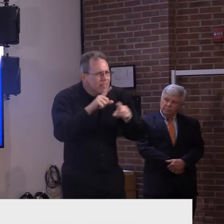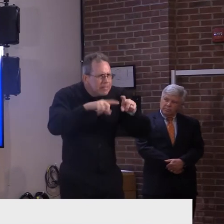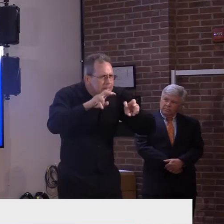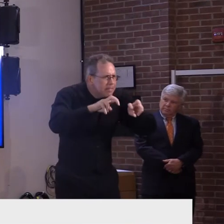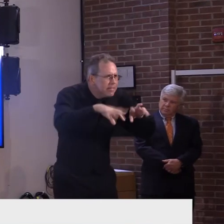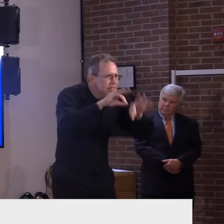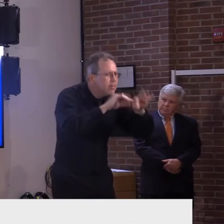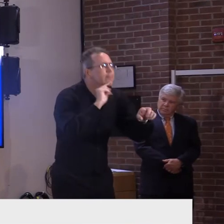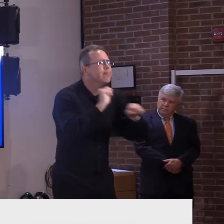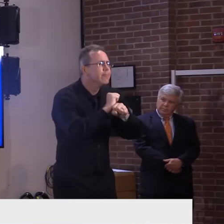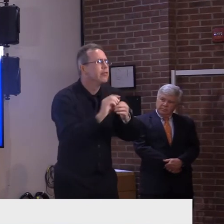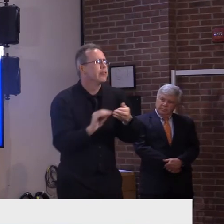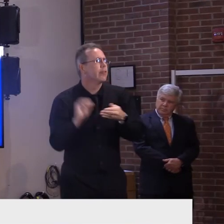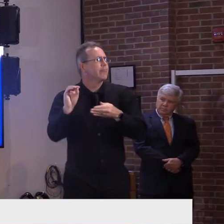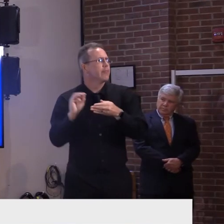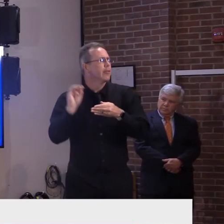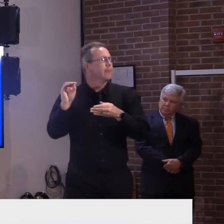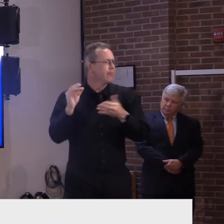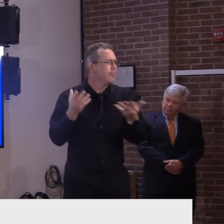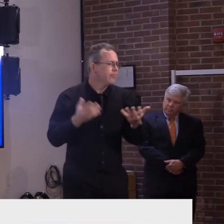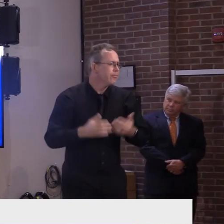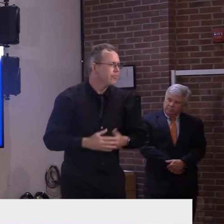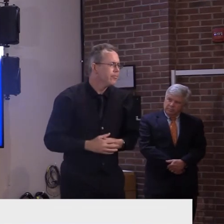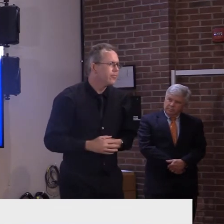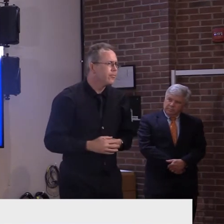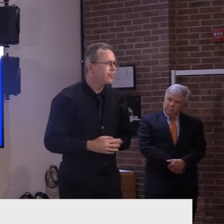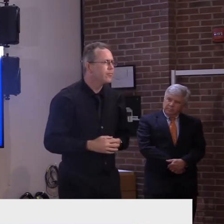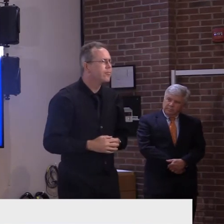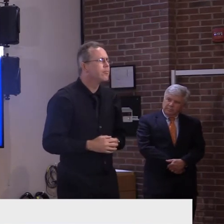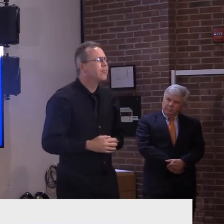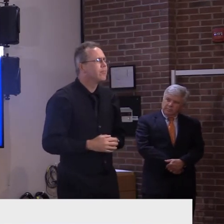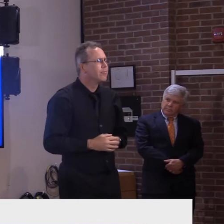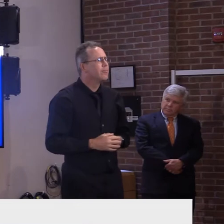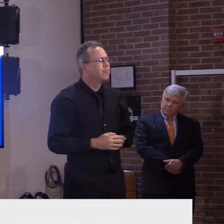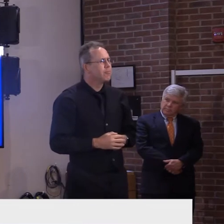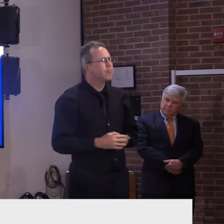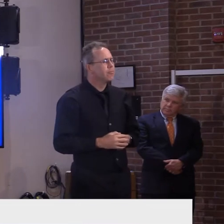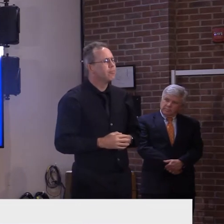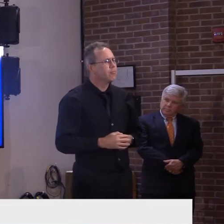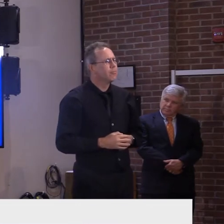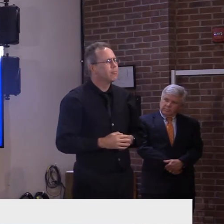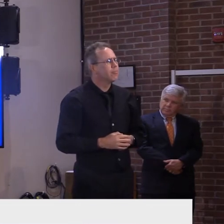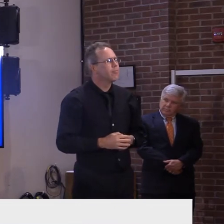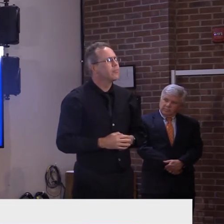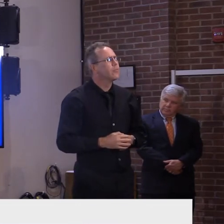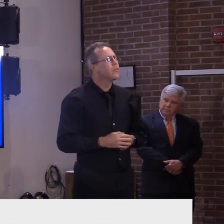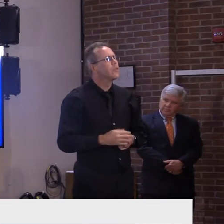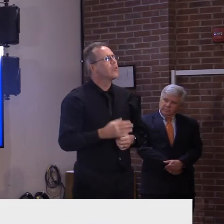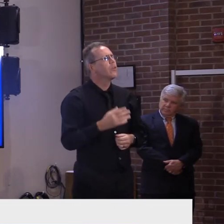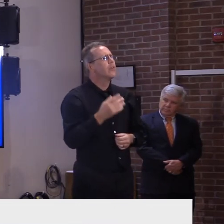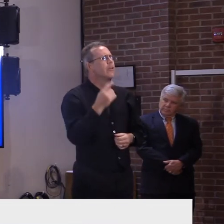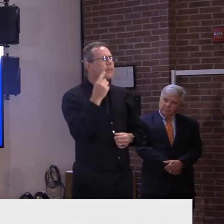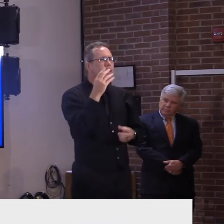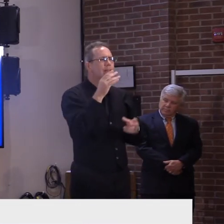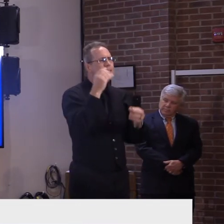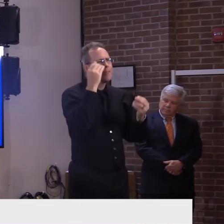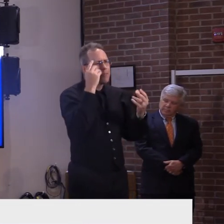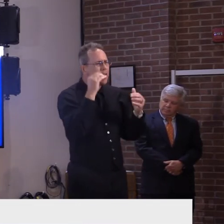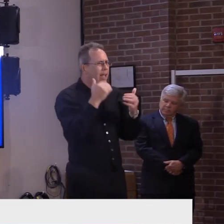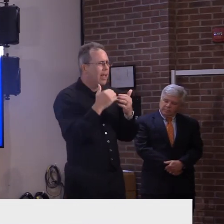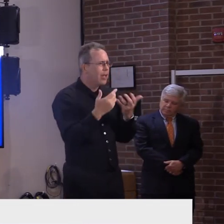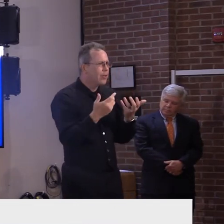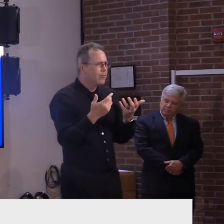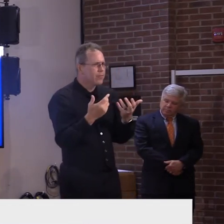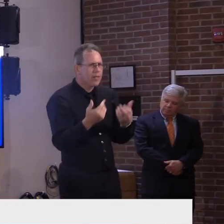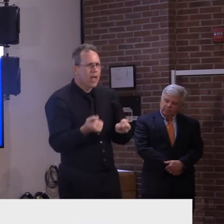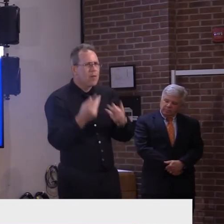there's the reported cases. The fitted rate basically looks at the reported cases, looks at the growth rate, and then makes an estimate as to what the trend